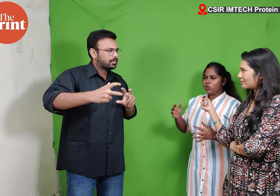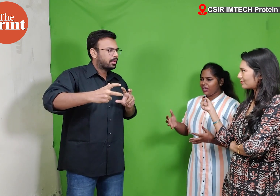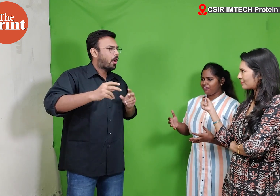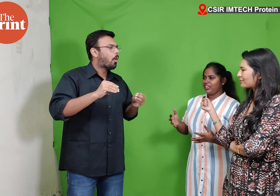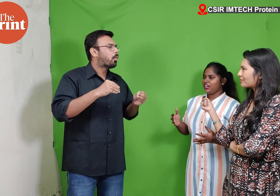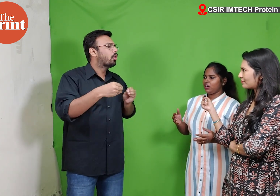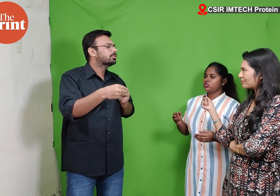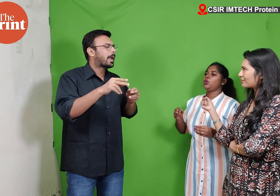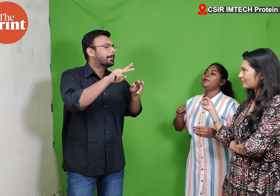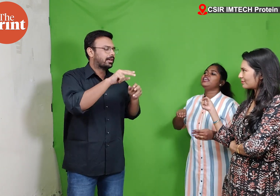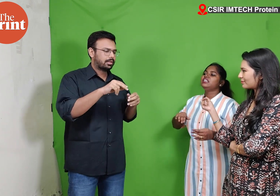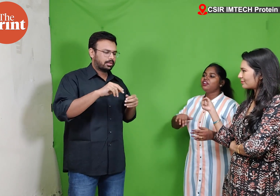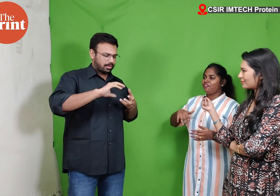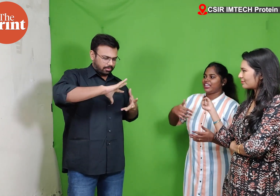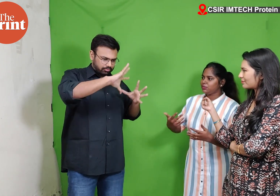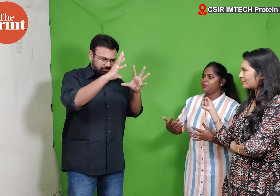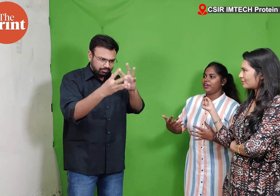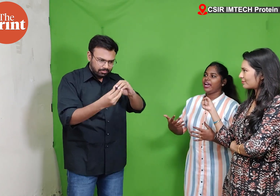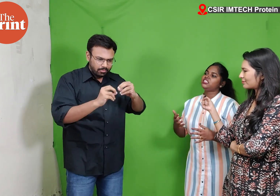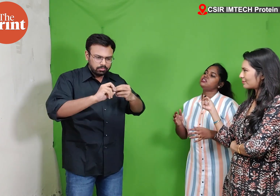resembling the shape of protein.